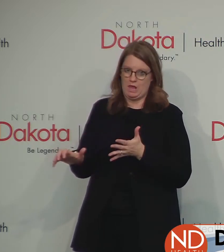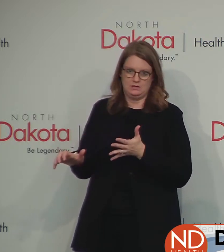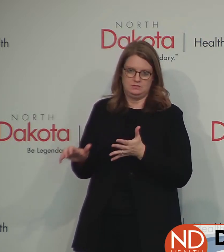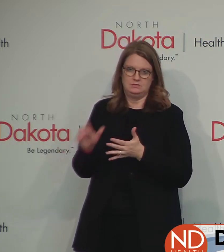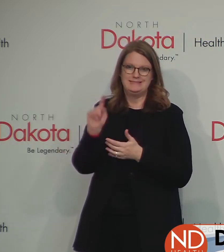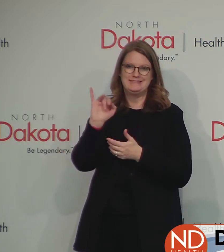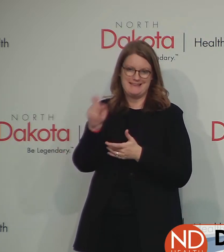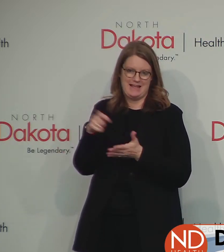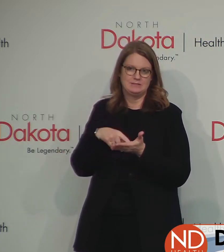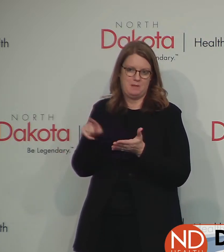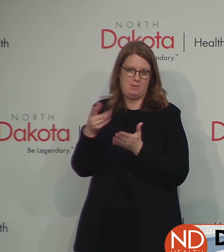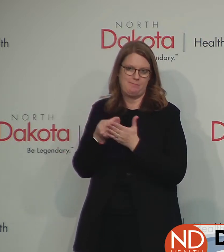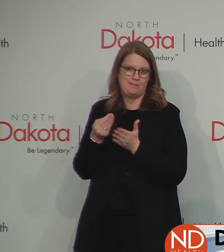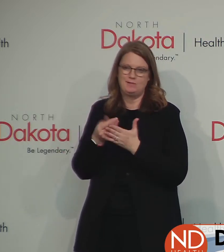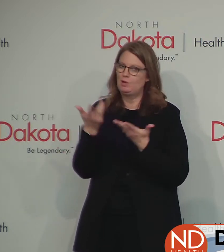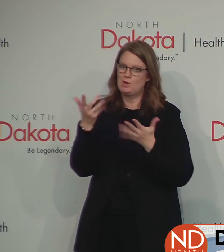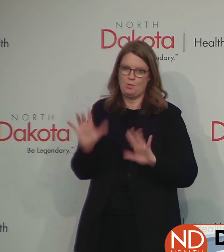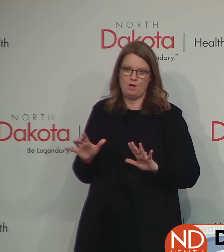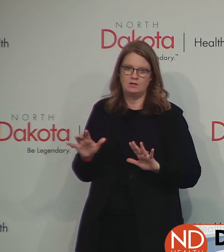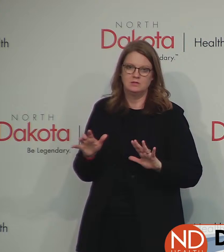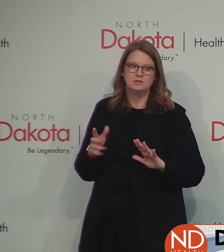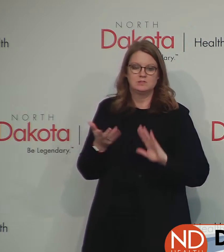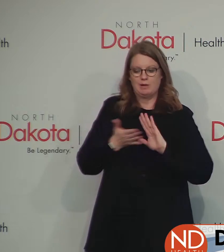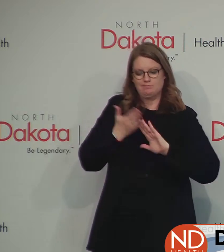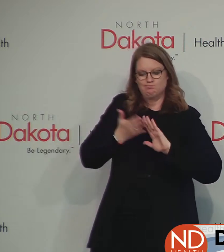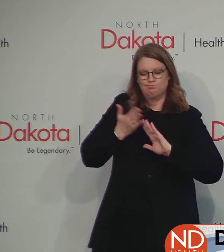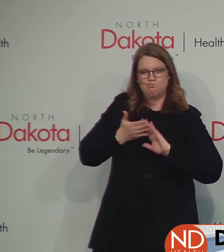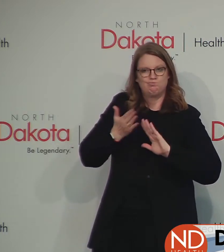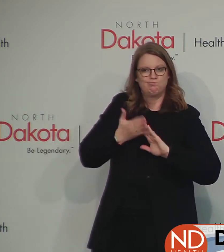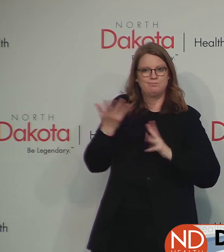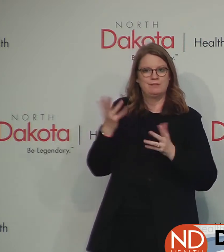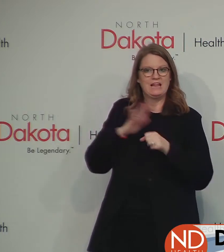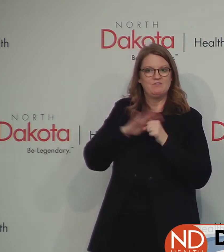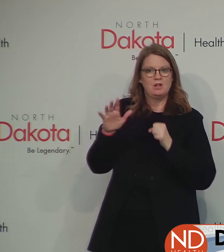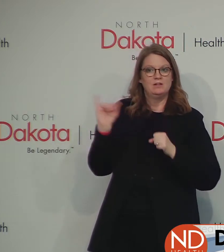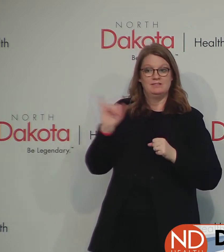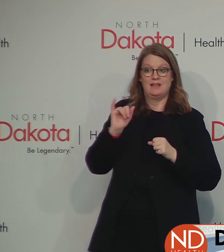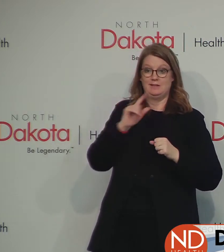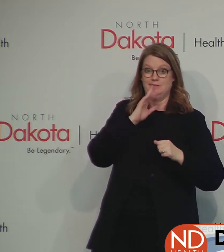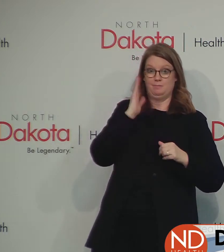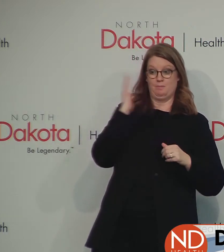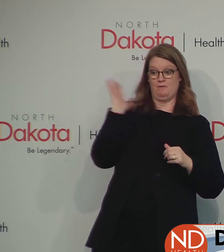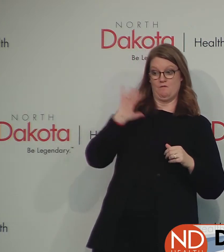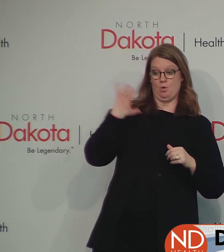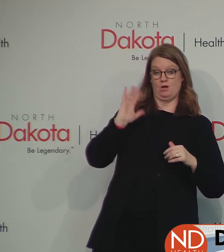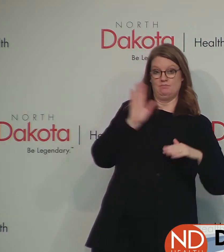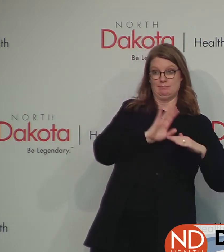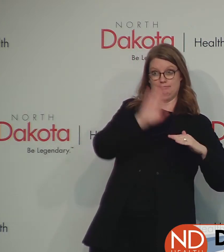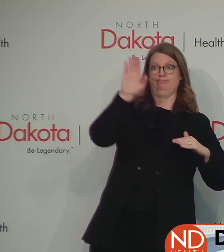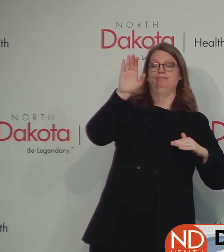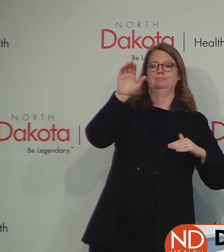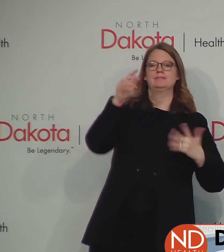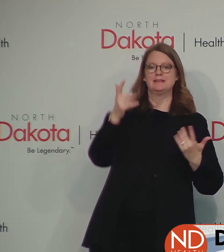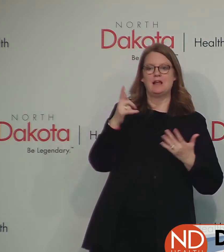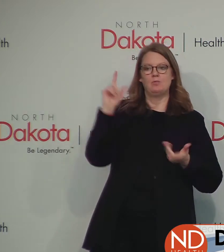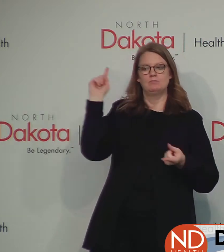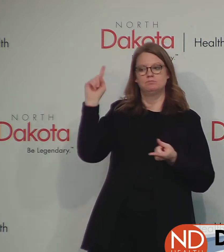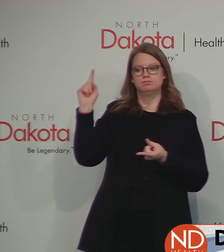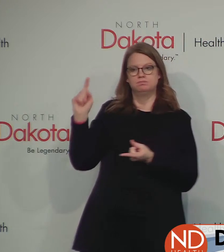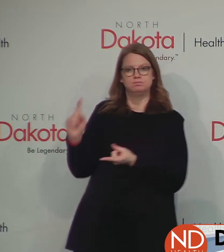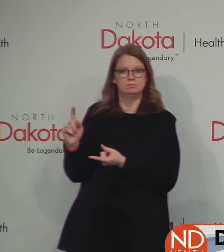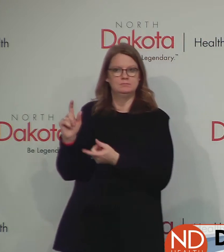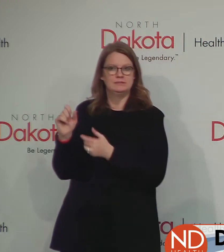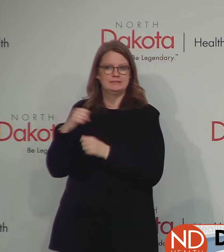to continue to operate at our full capacity like we were at the peak. So we're just slowly working to reduce